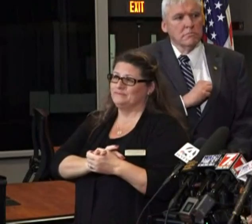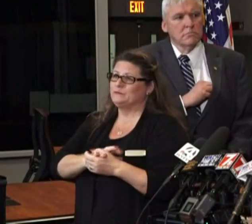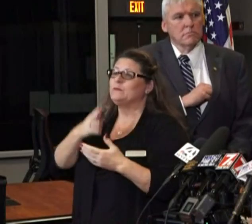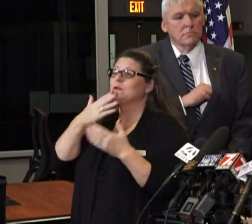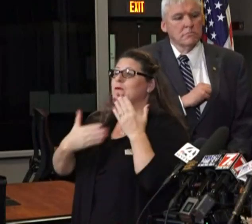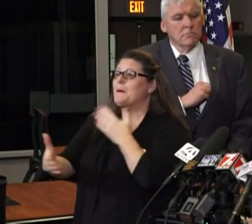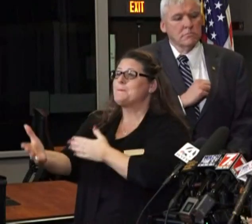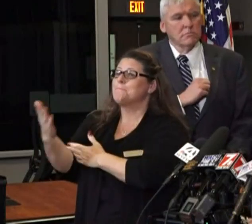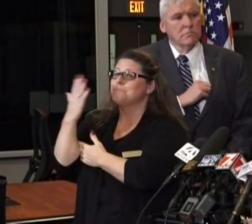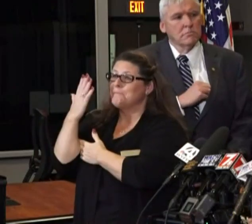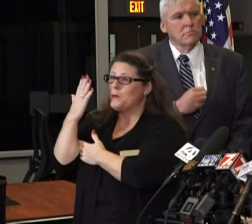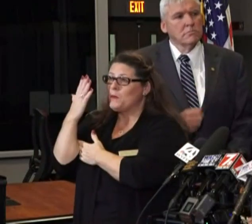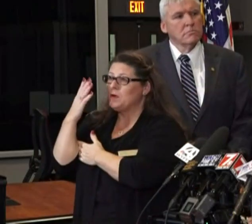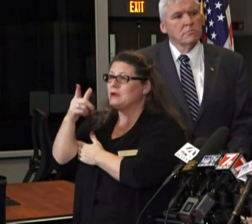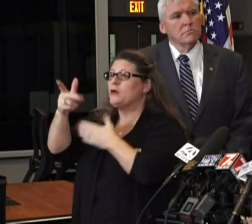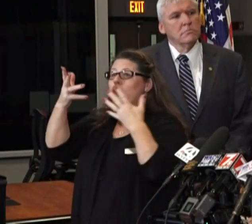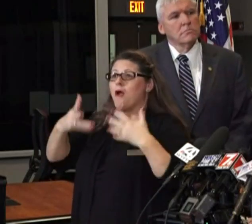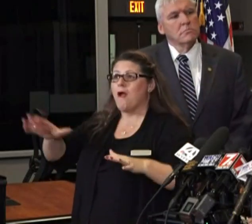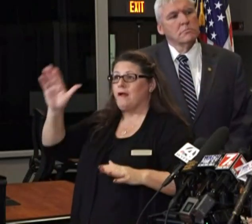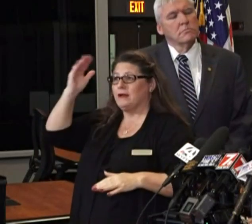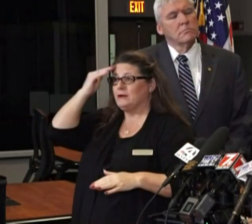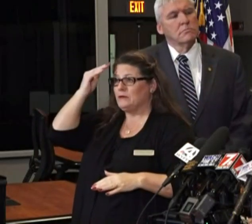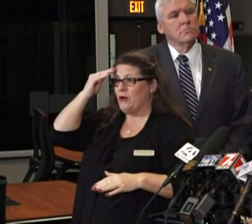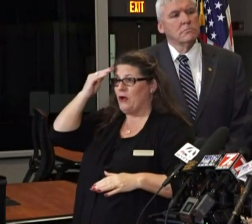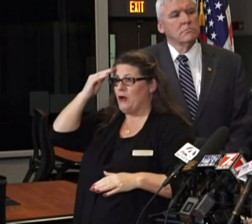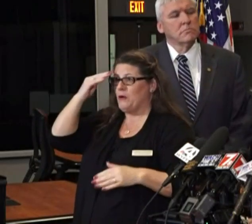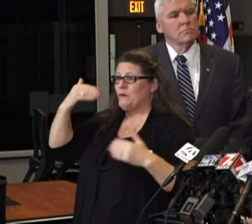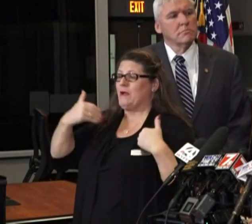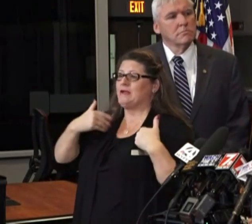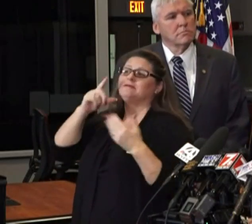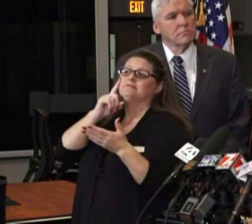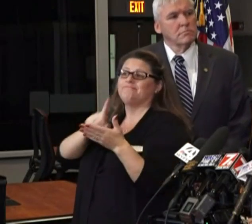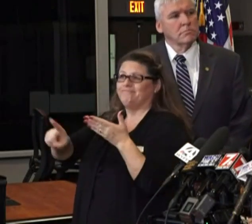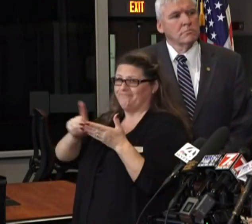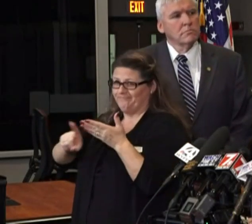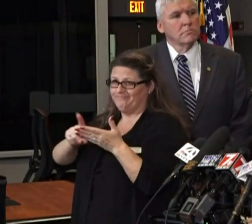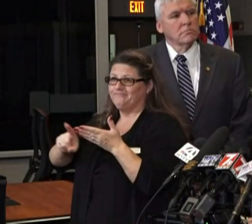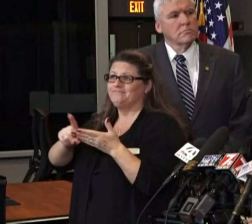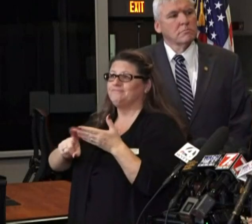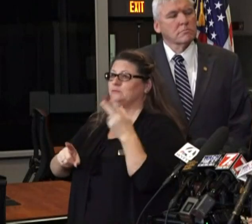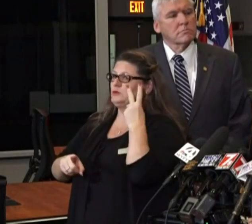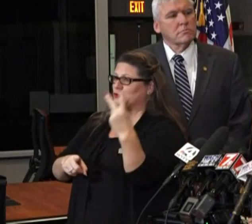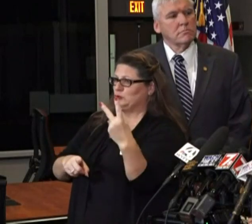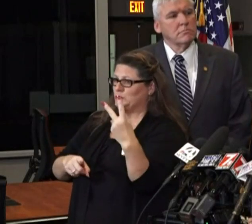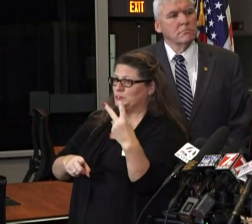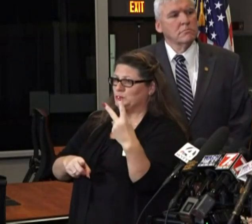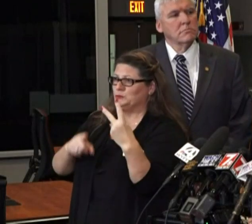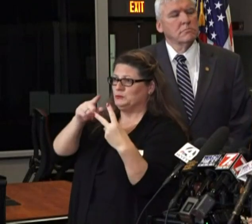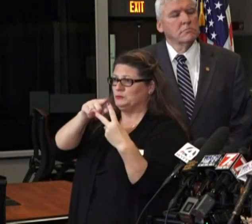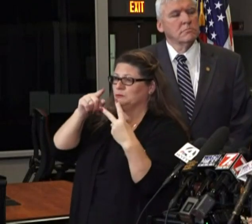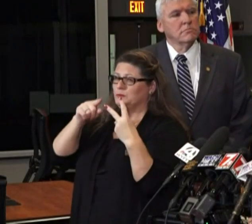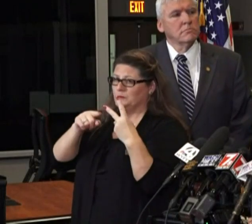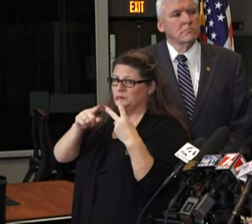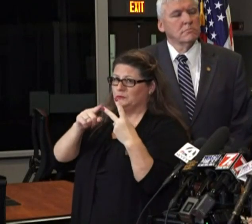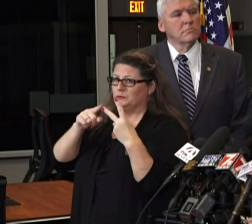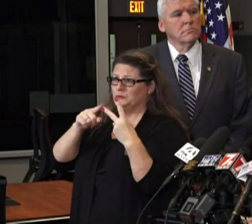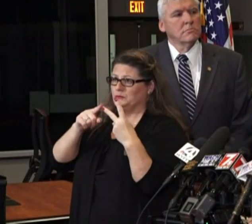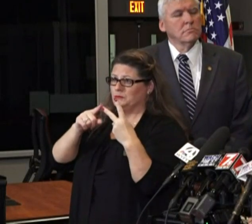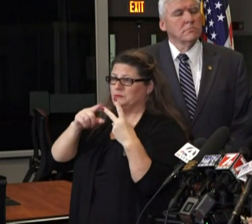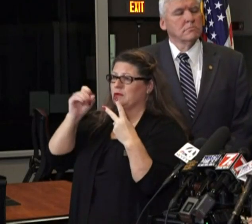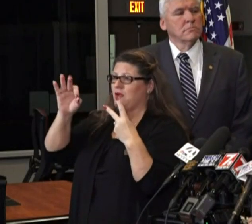Good morning. As you know, we are currently conducting investigations into two possible cases of